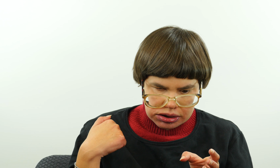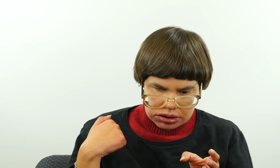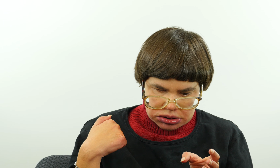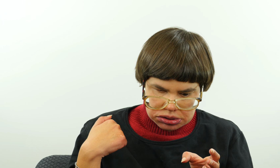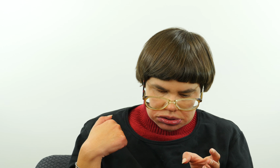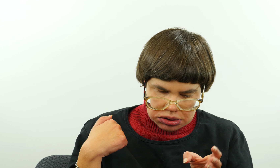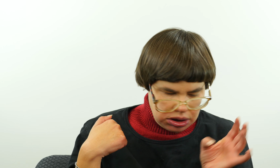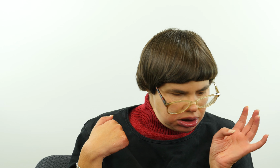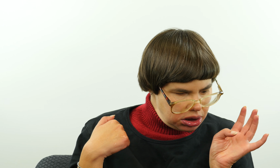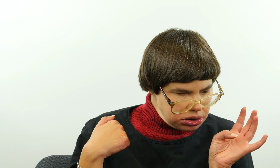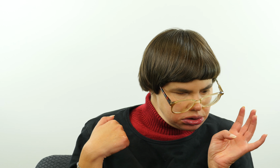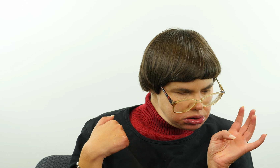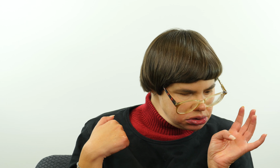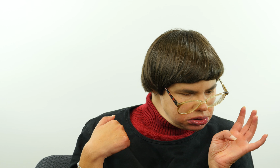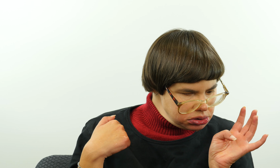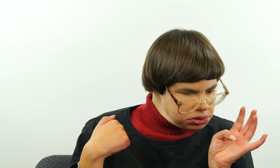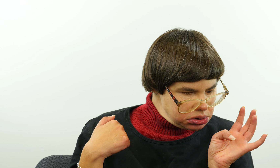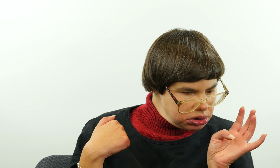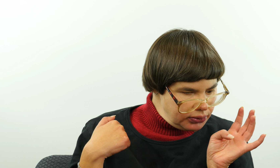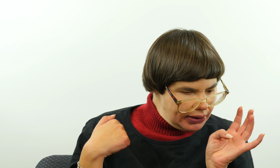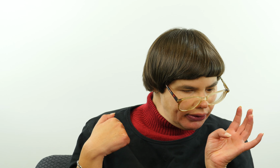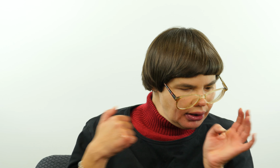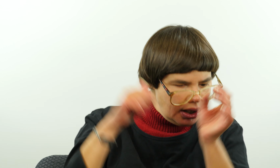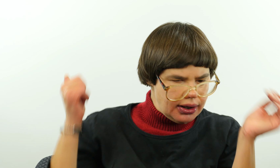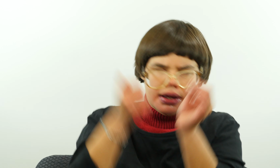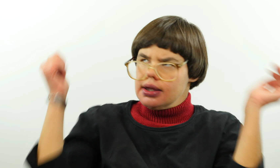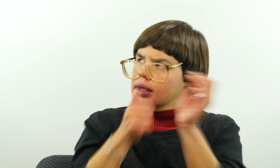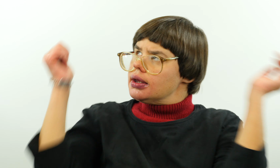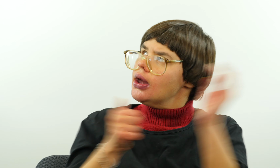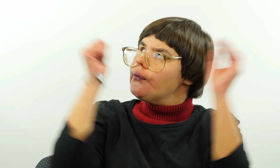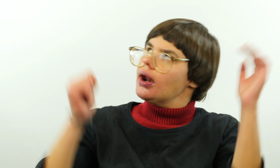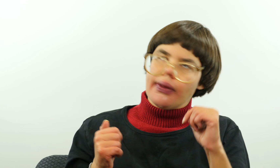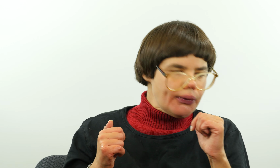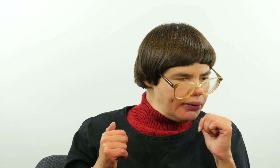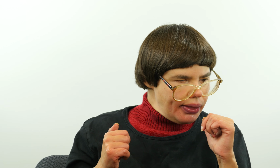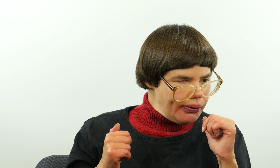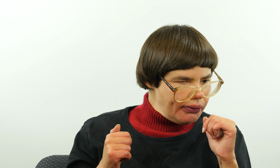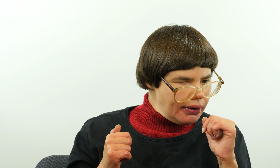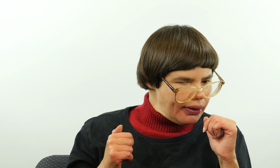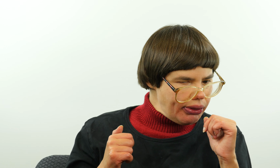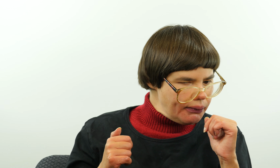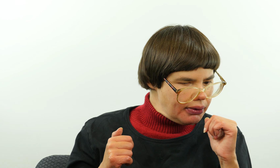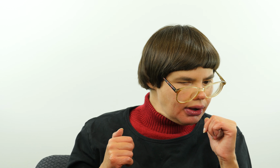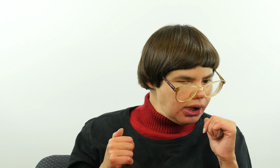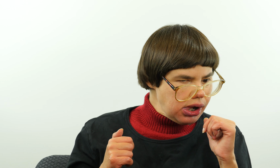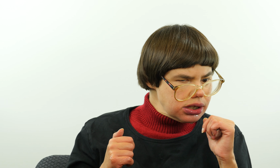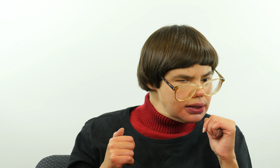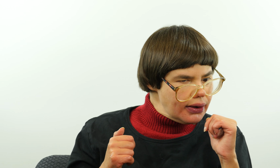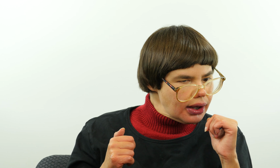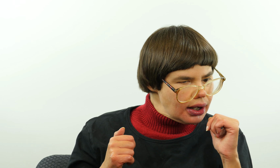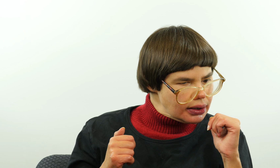And do you like Marsha? Marsha. Yeah. I want to ask my husband. Is she a good friend? Yes, yeah.